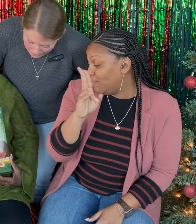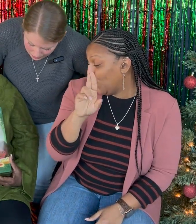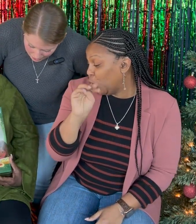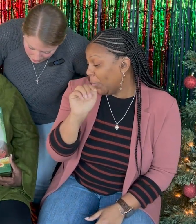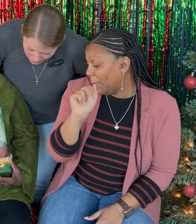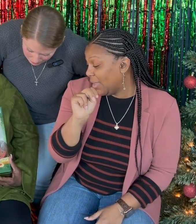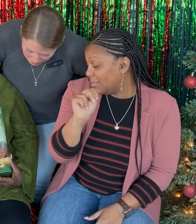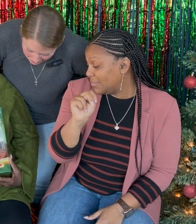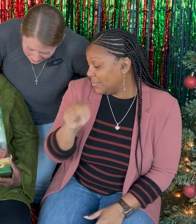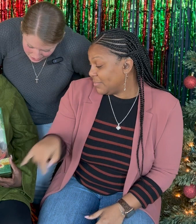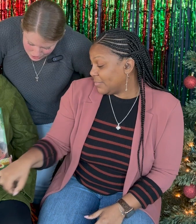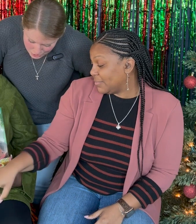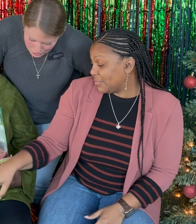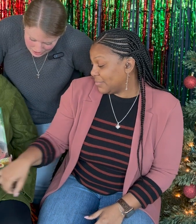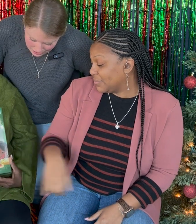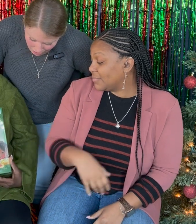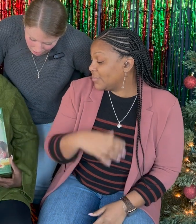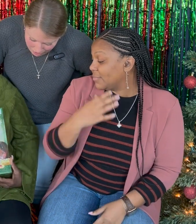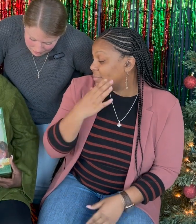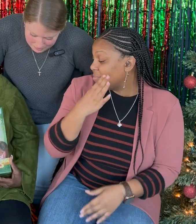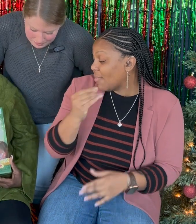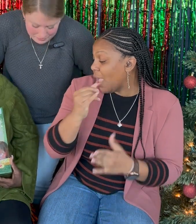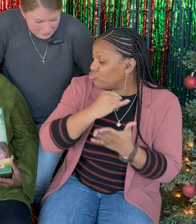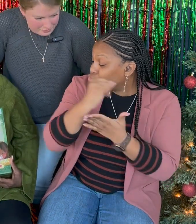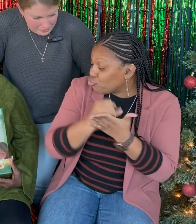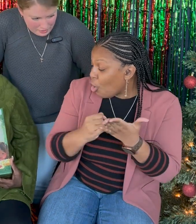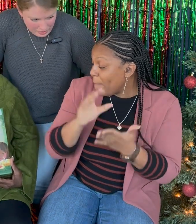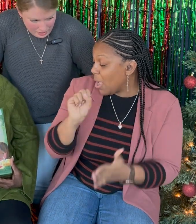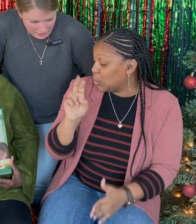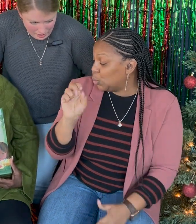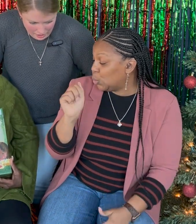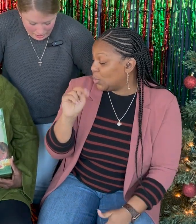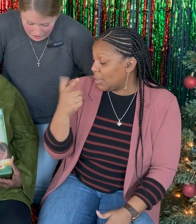you by Susan Gall,